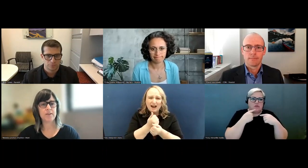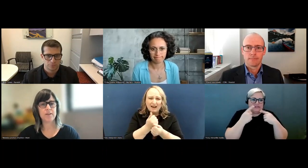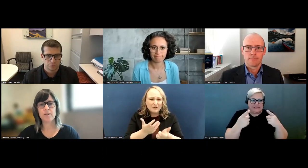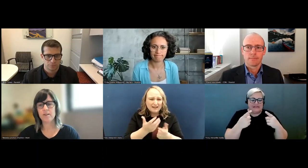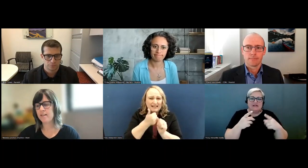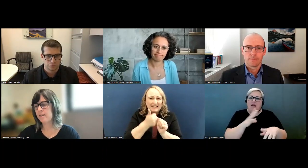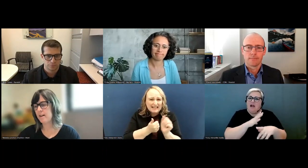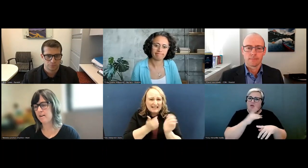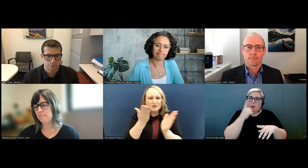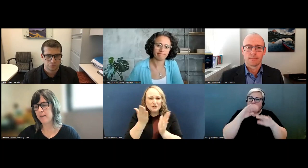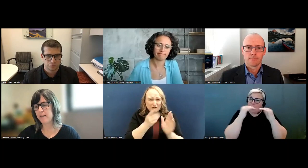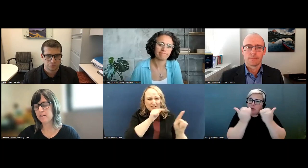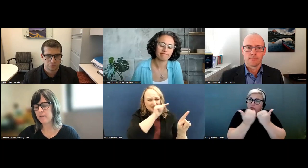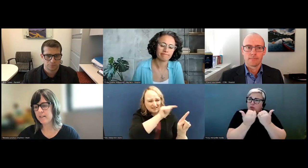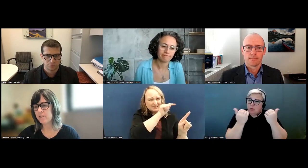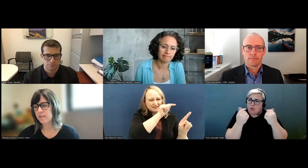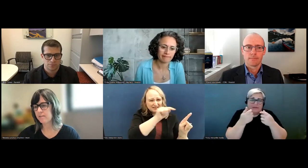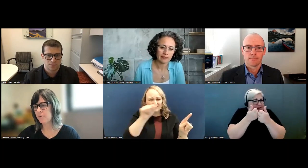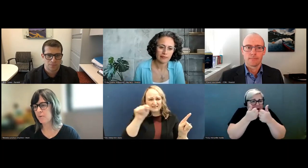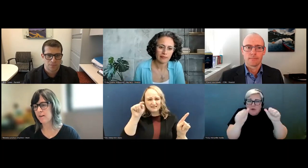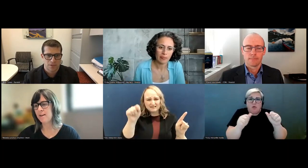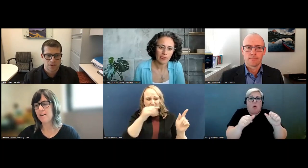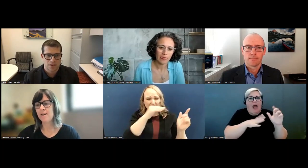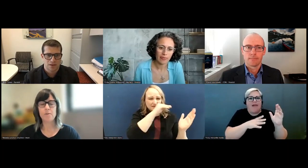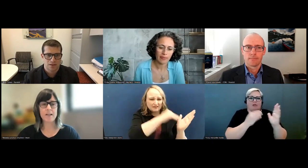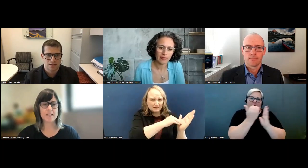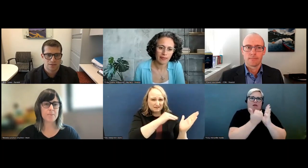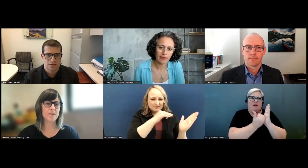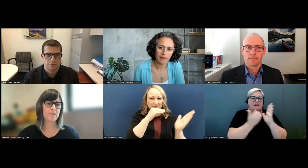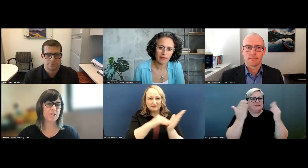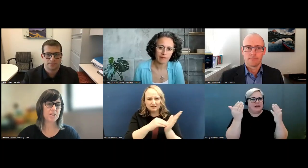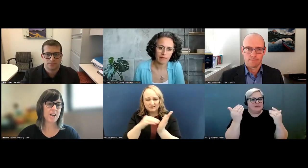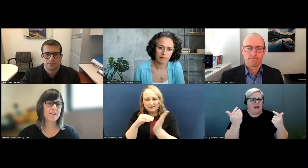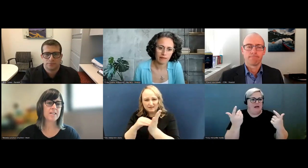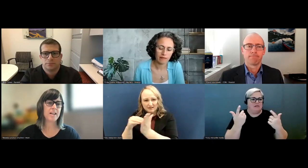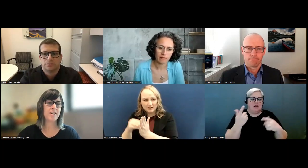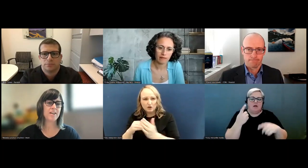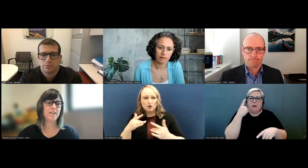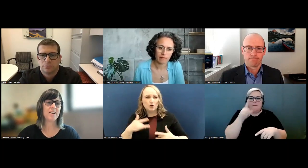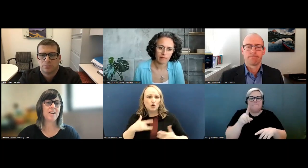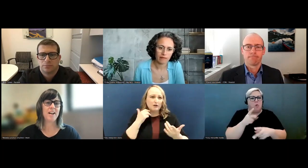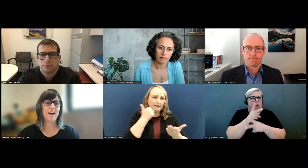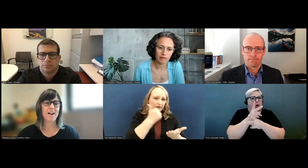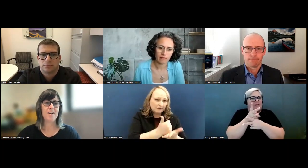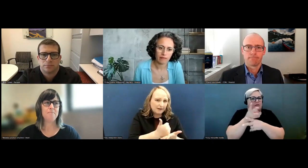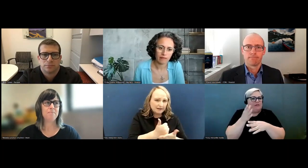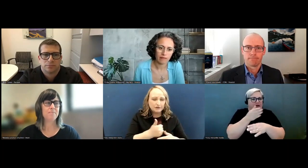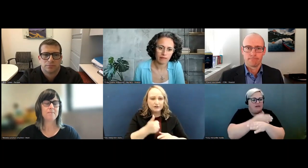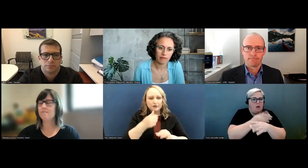service, for early intervention, for respite, for childcare.